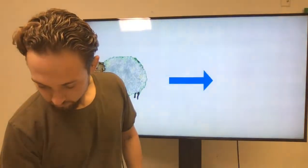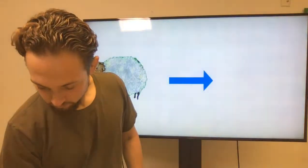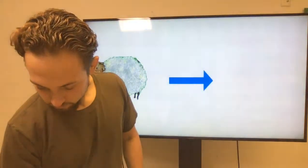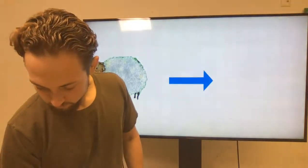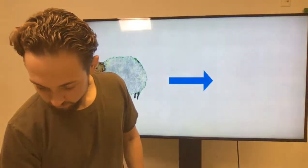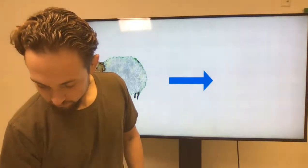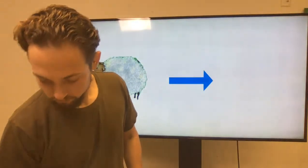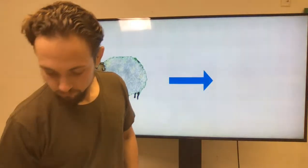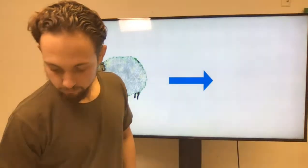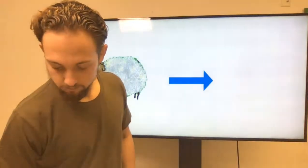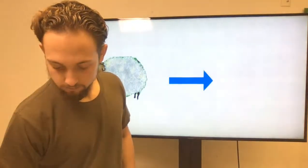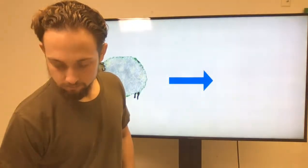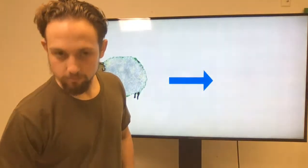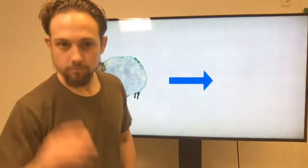That's the cool thing about ASL.